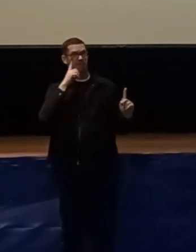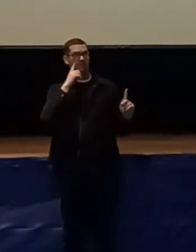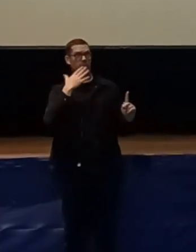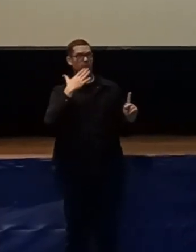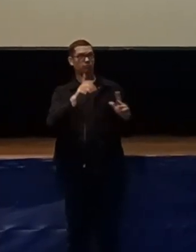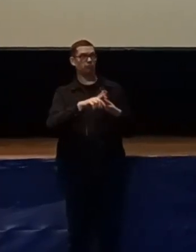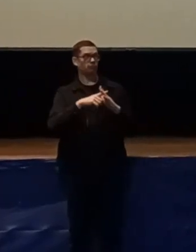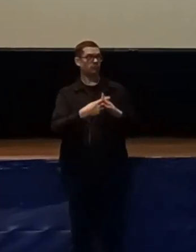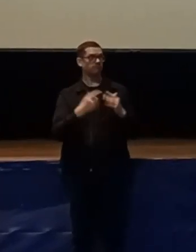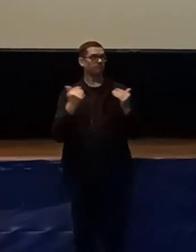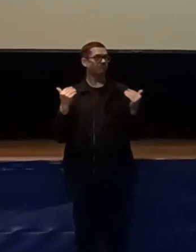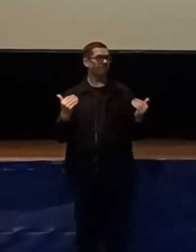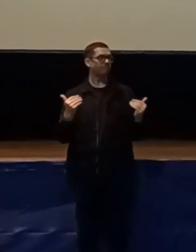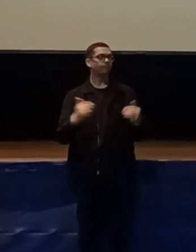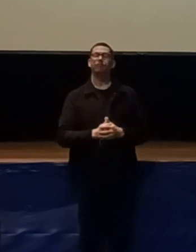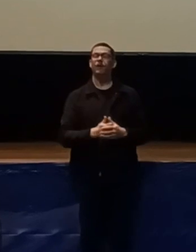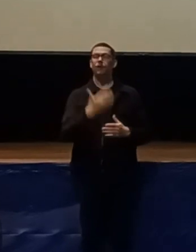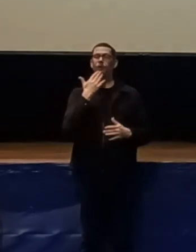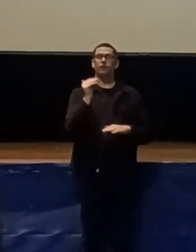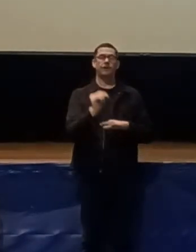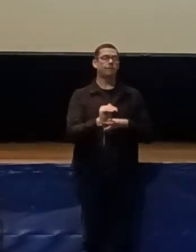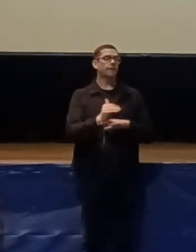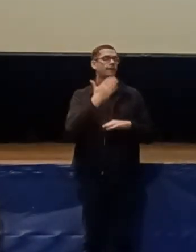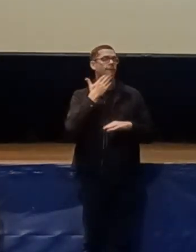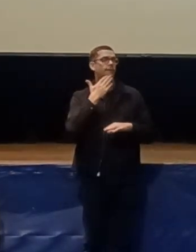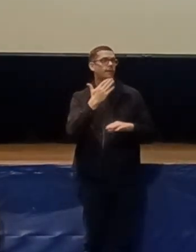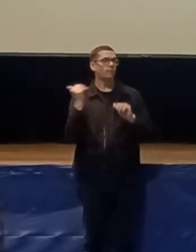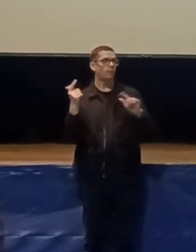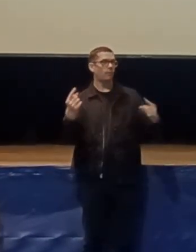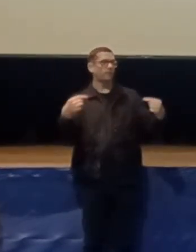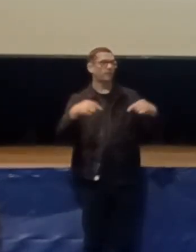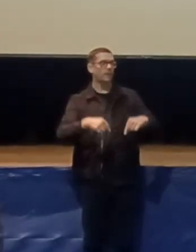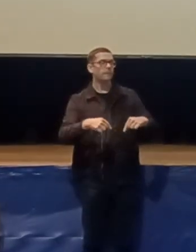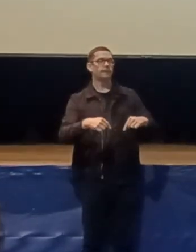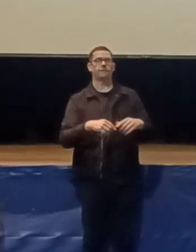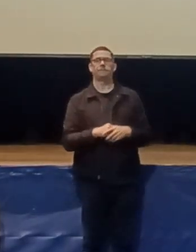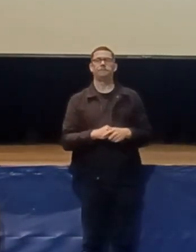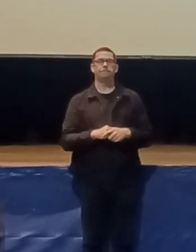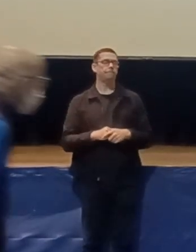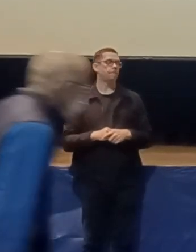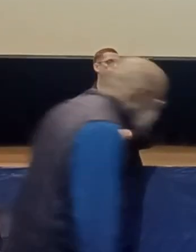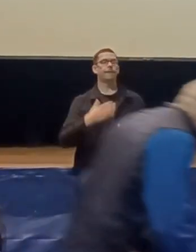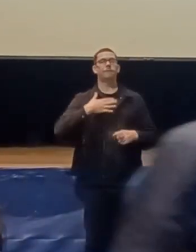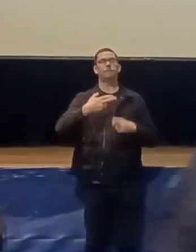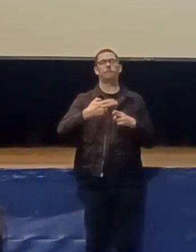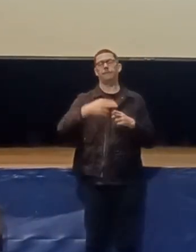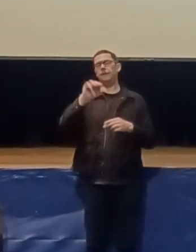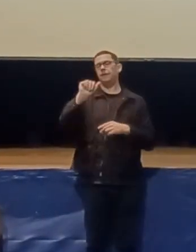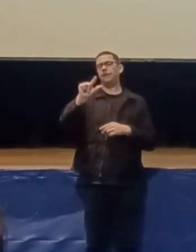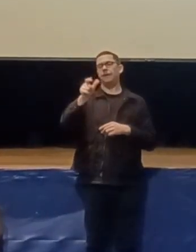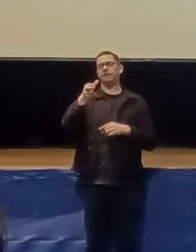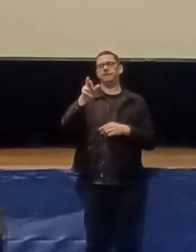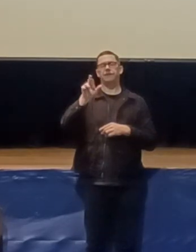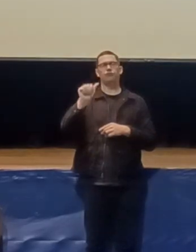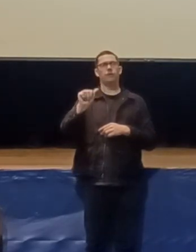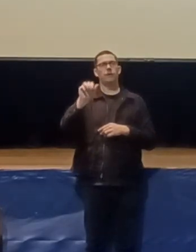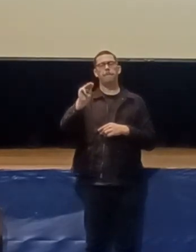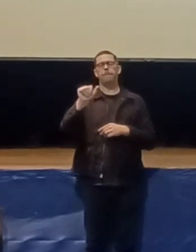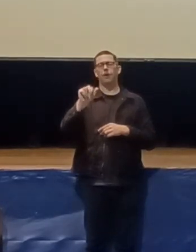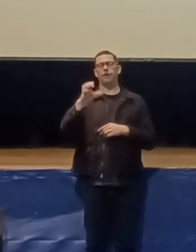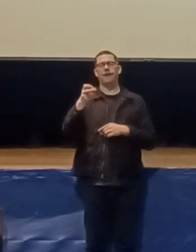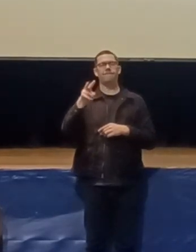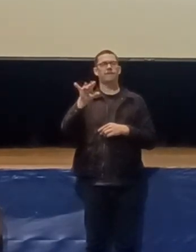go. So good evening. Thank you all for coming out tonight. My name is Alexander Markievich. I'm the